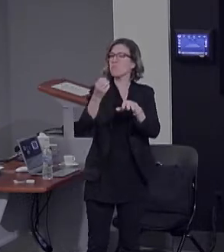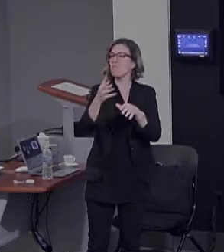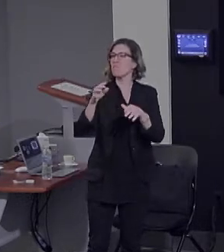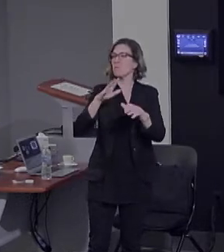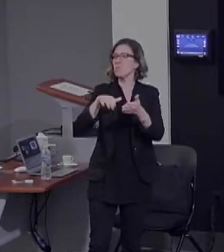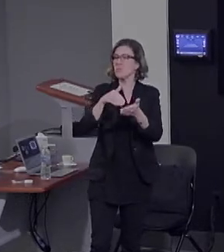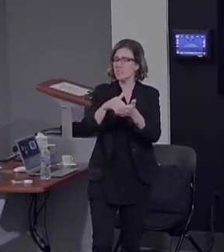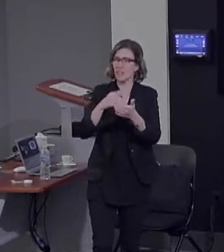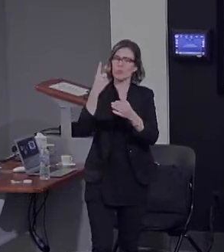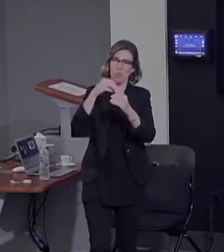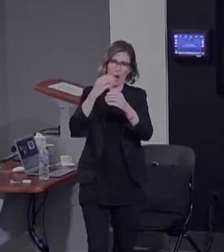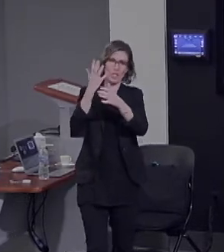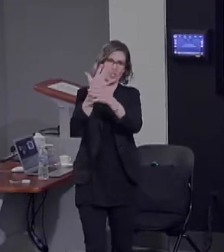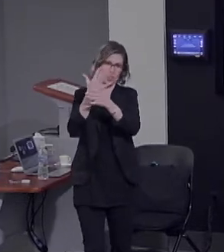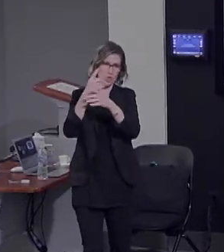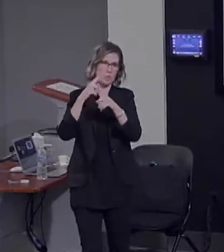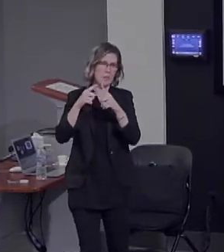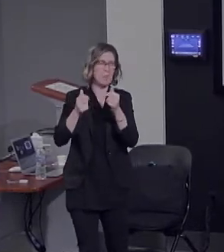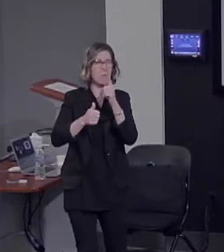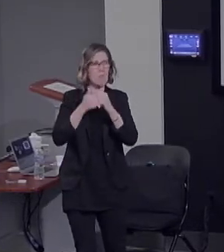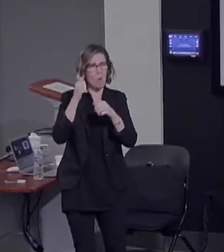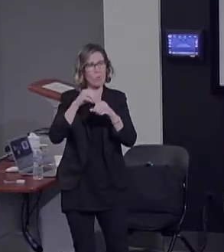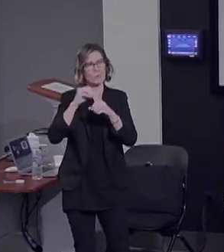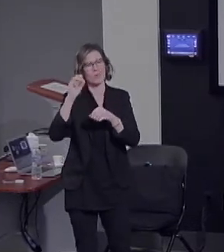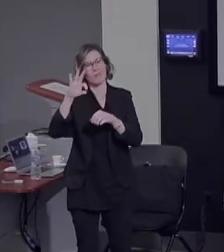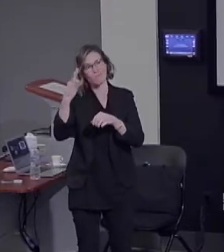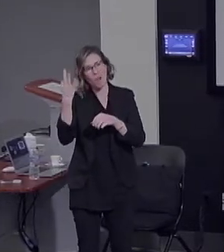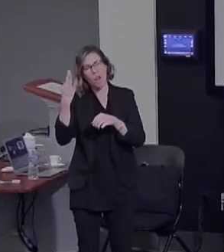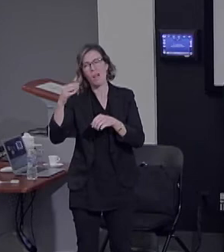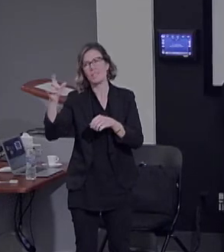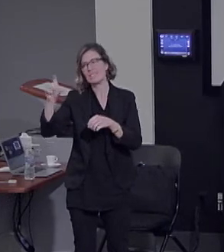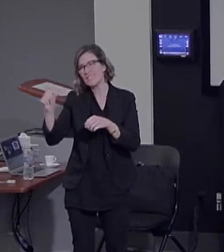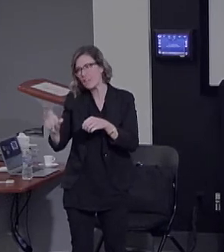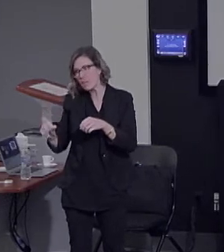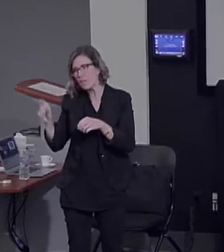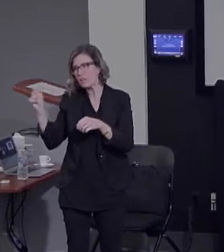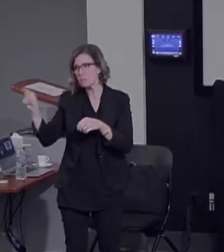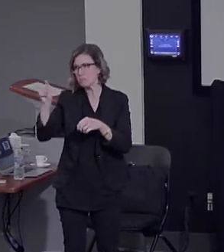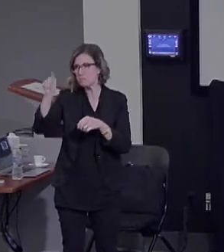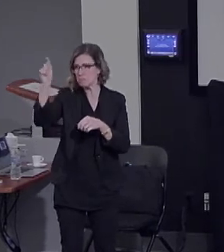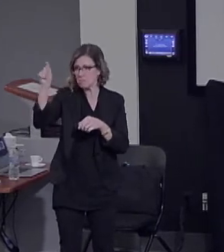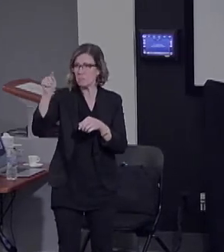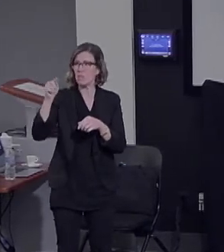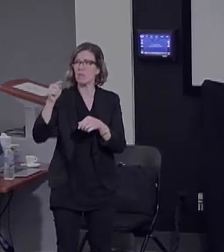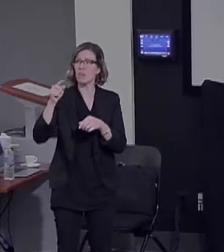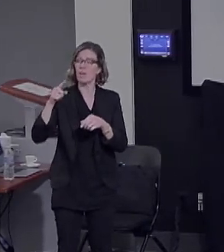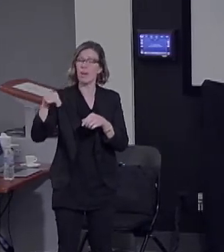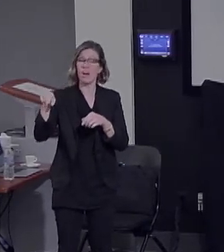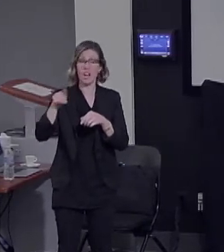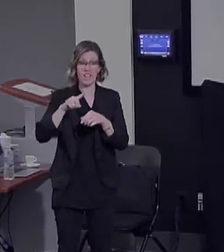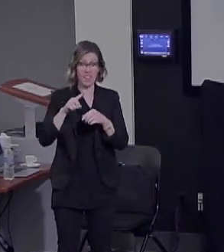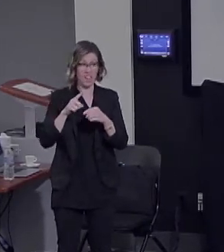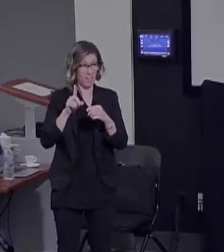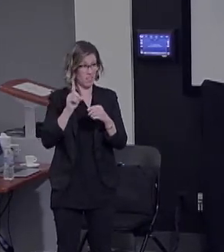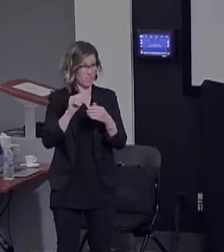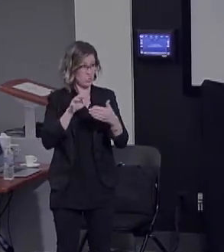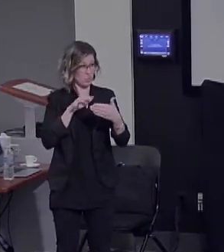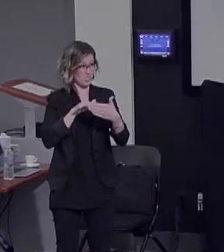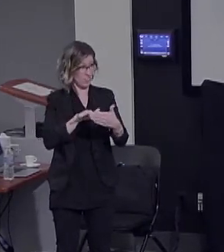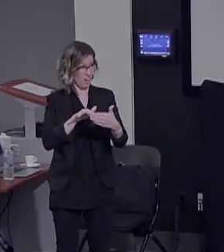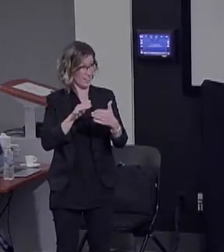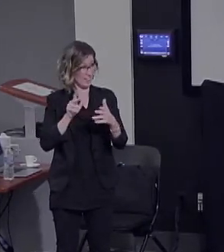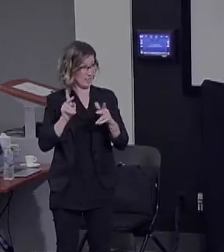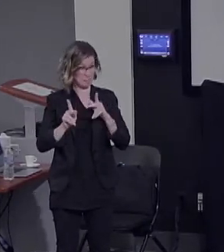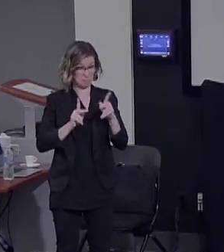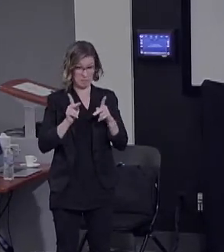in Germany, but most of them are in France and in Italy, in which they study